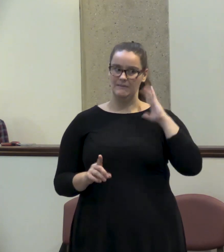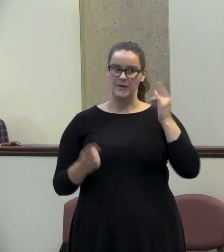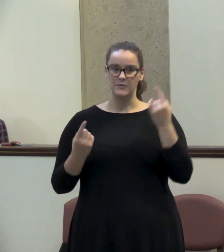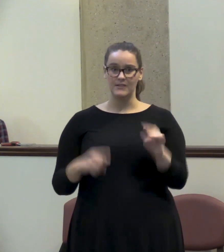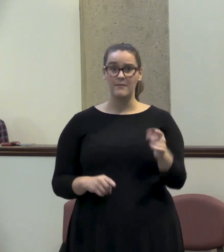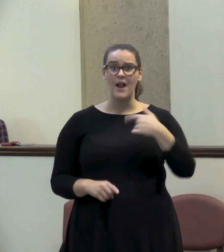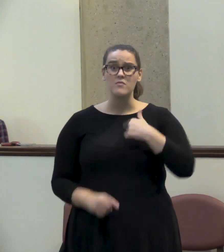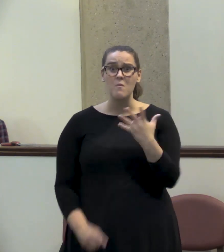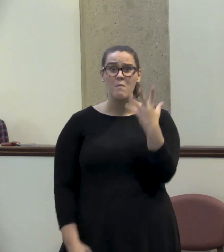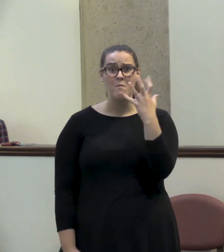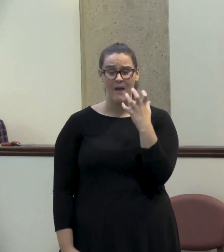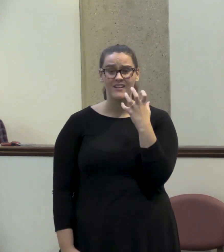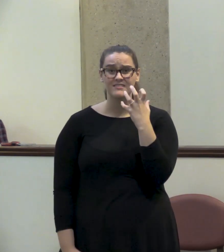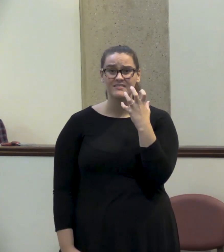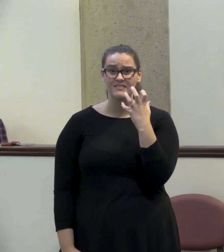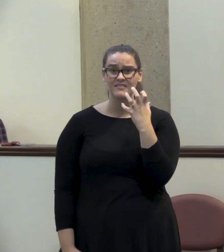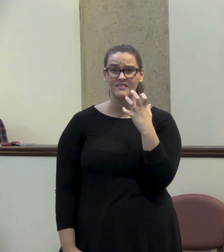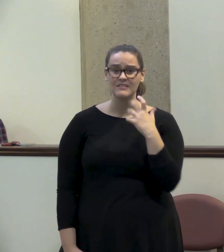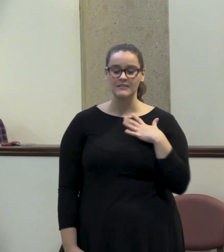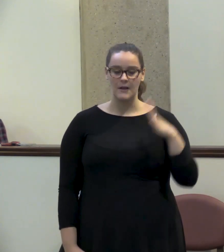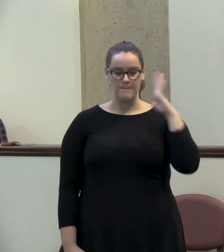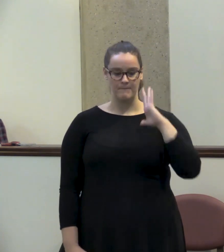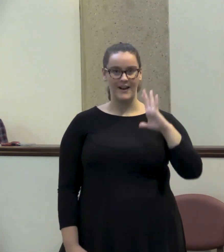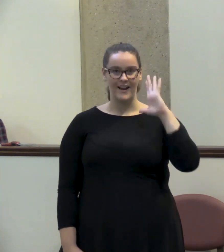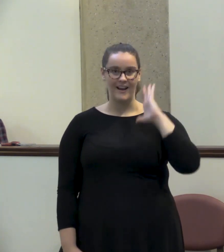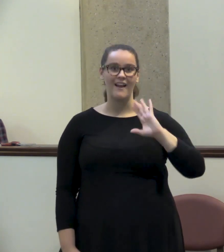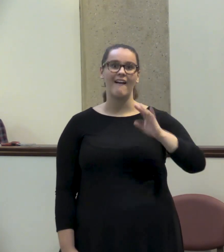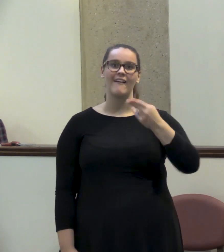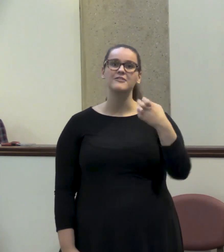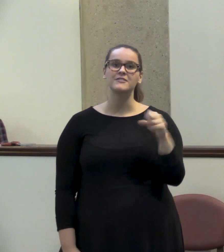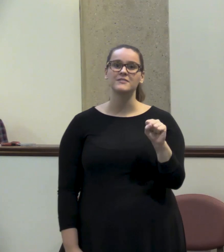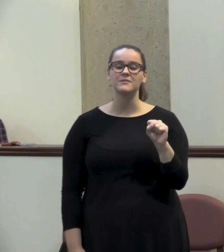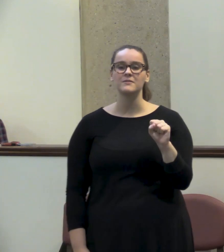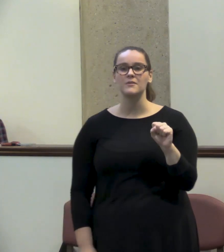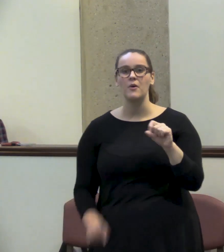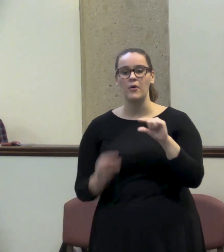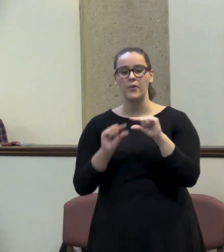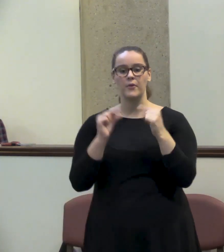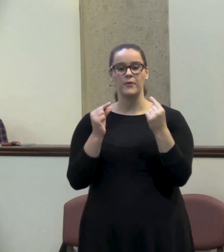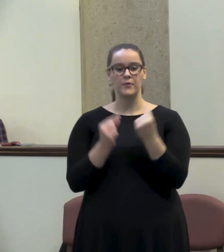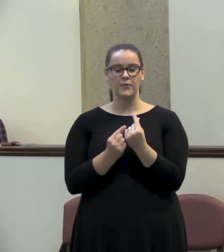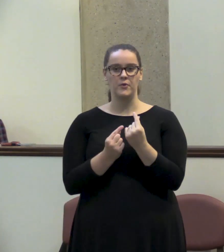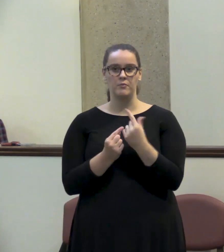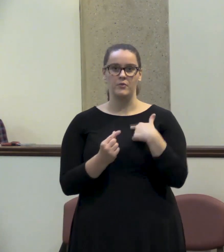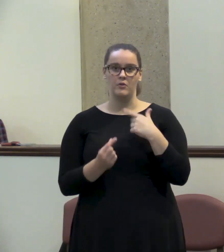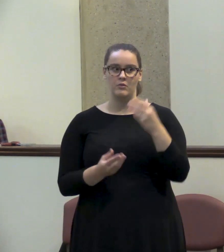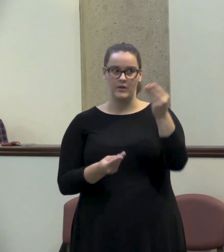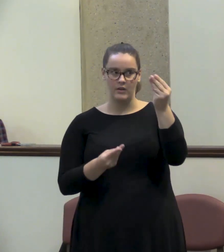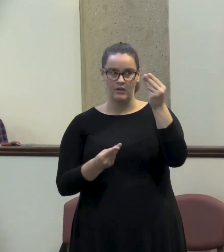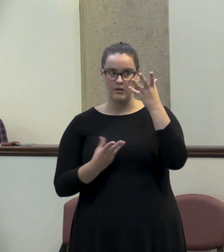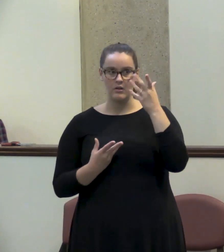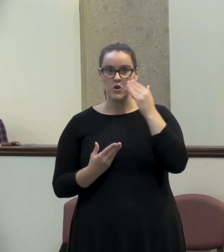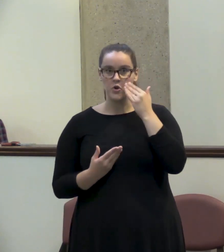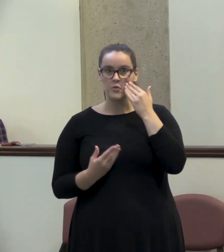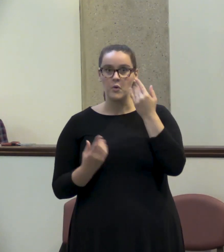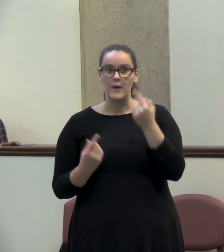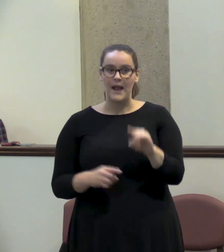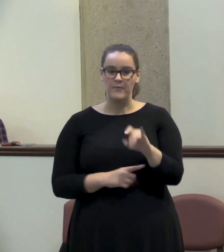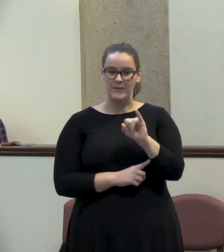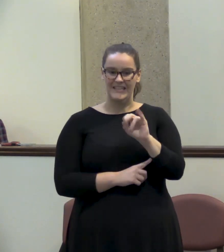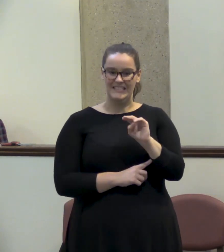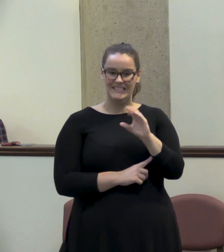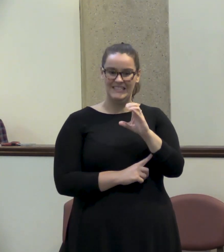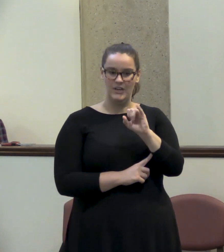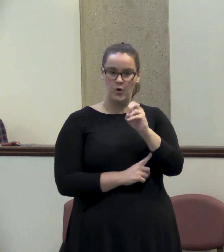really mad. So back in high school, the group, once we learned about the incinerator, all the awful things